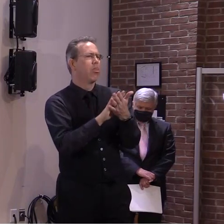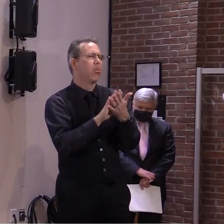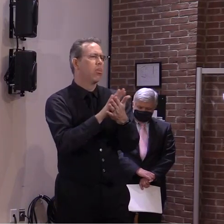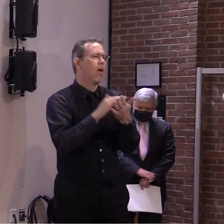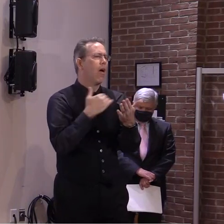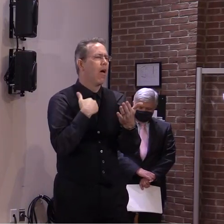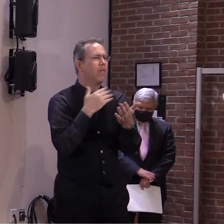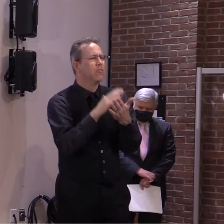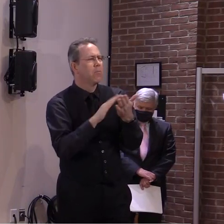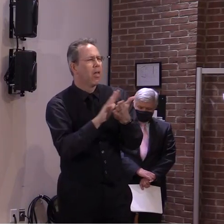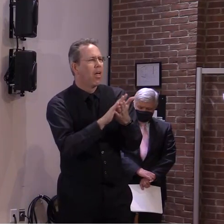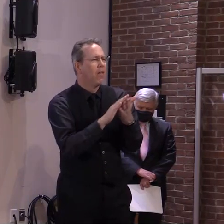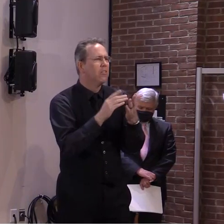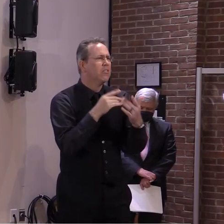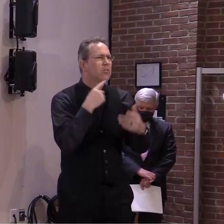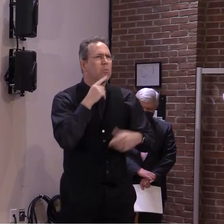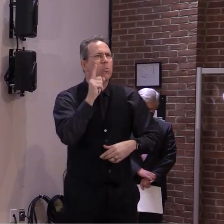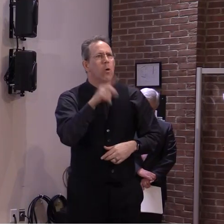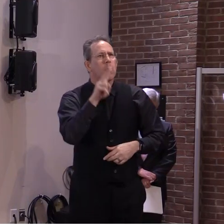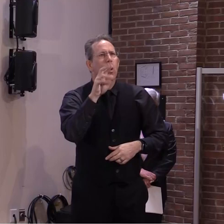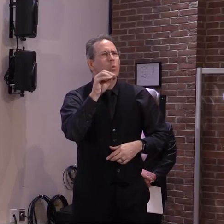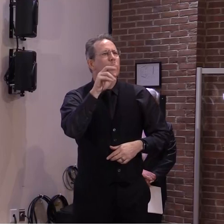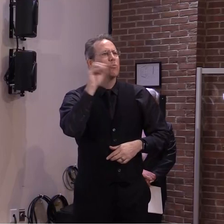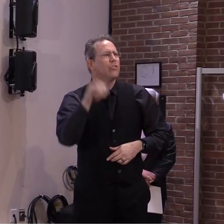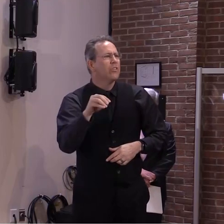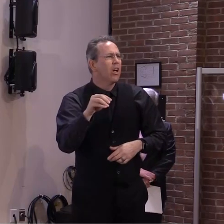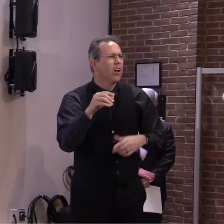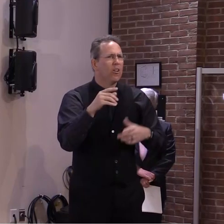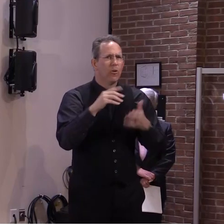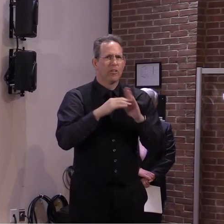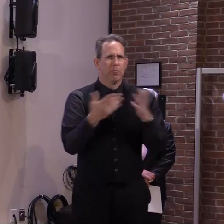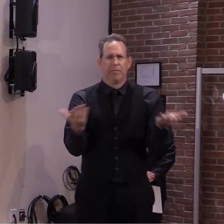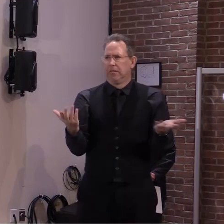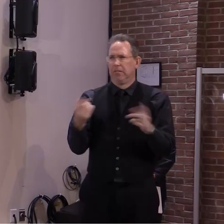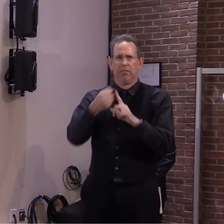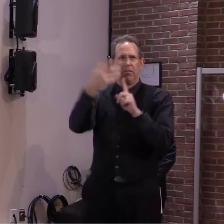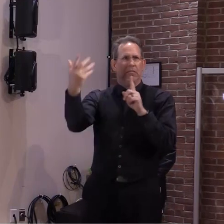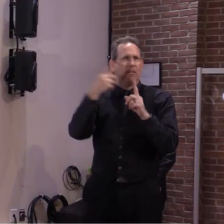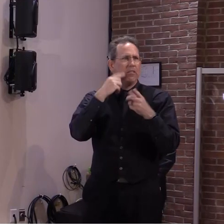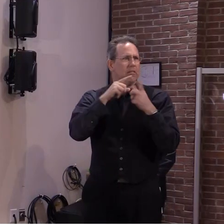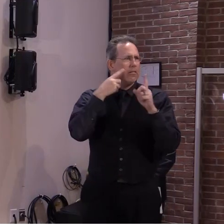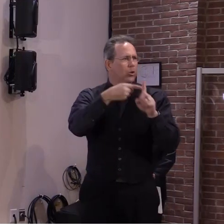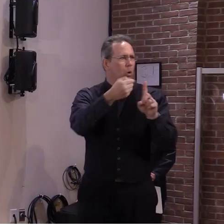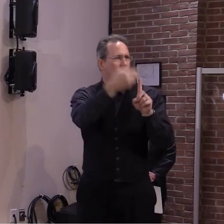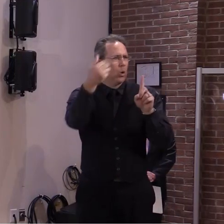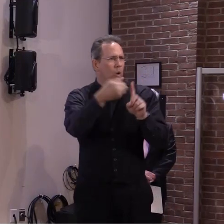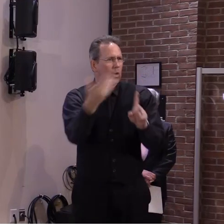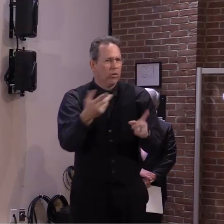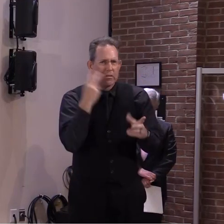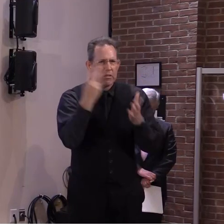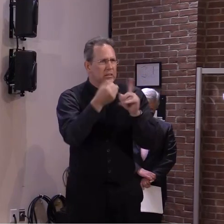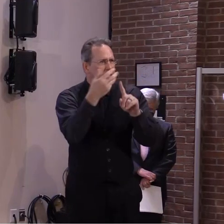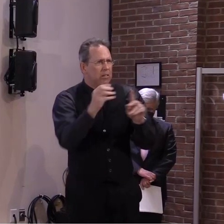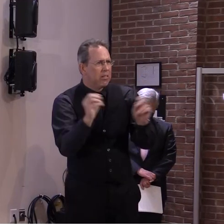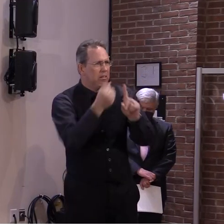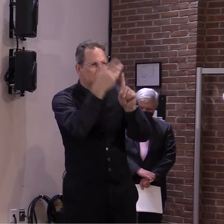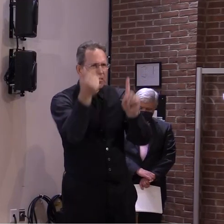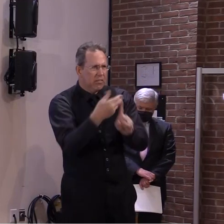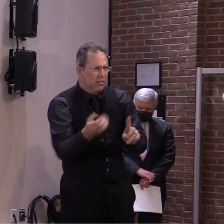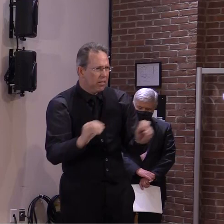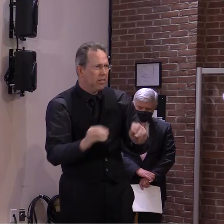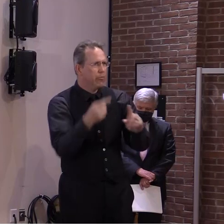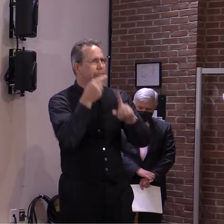And it just seems odd that the state would publish a number that, like I said, in some age groups could be murky enough